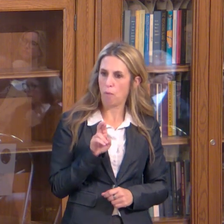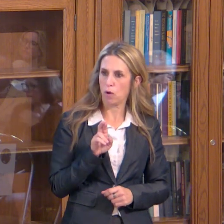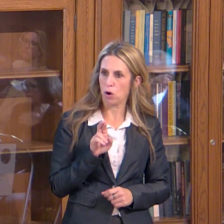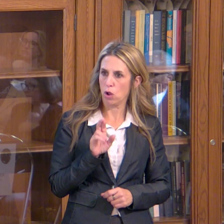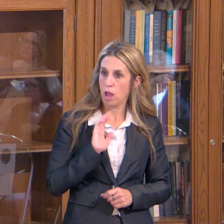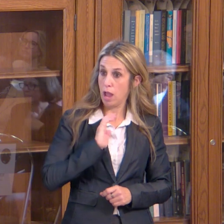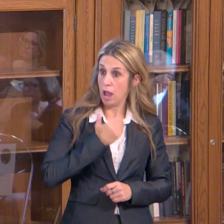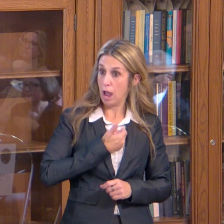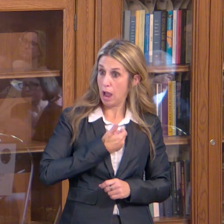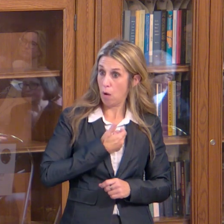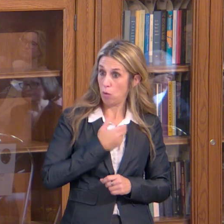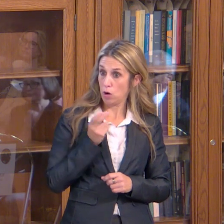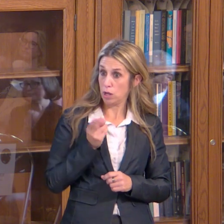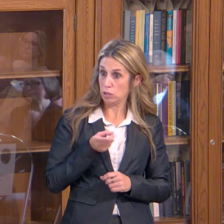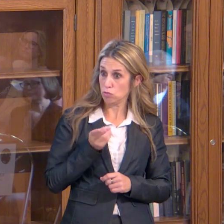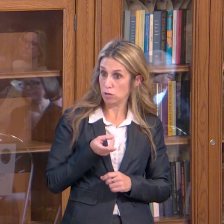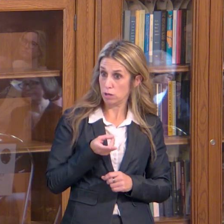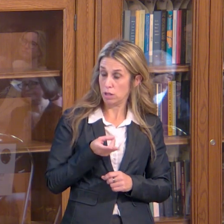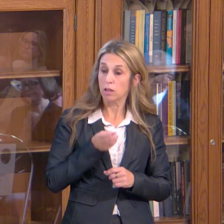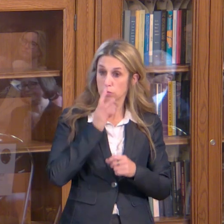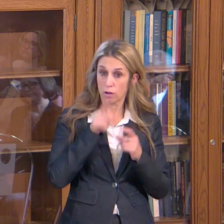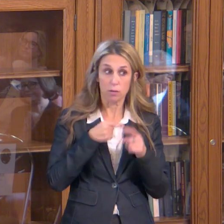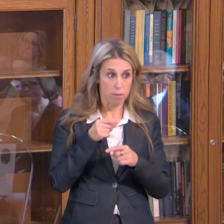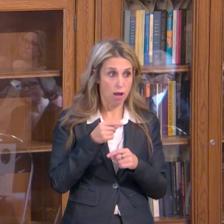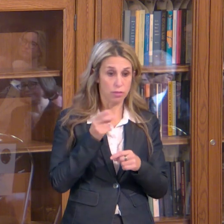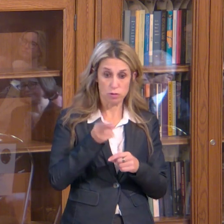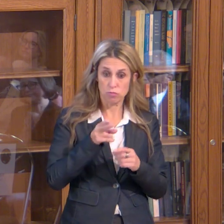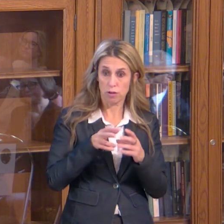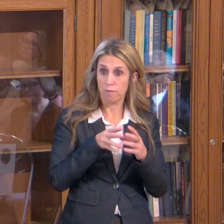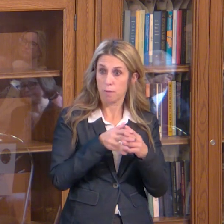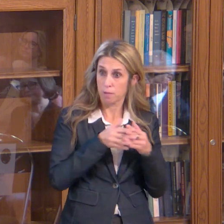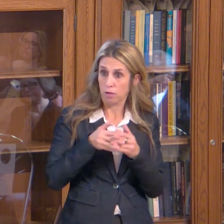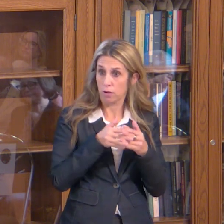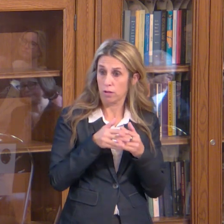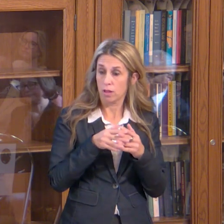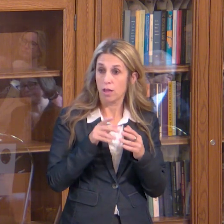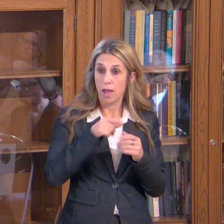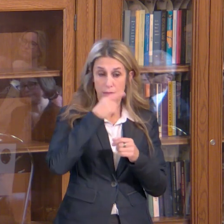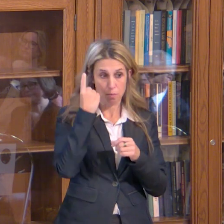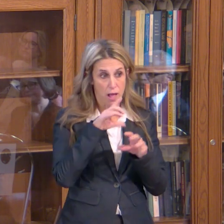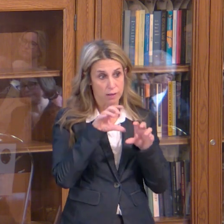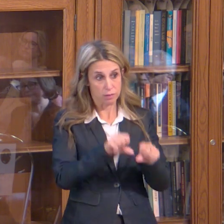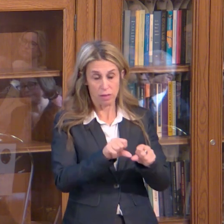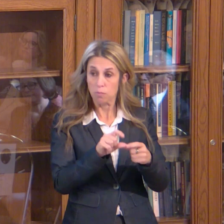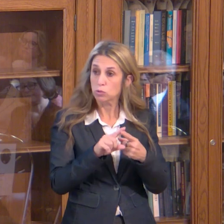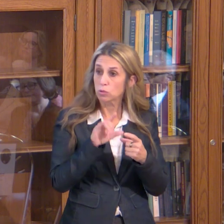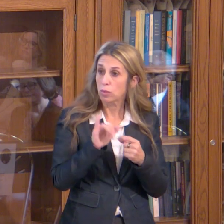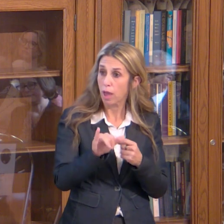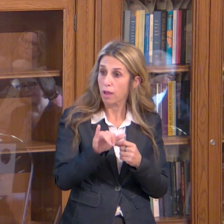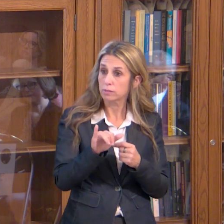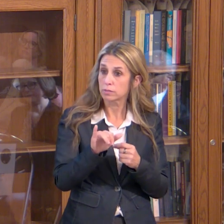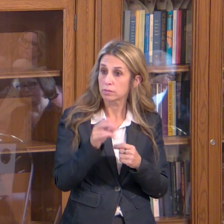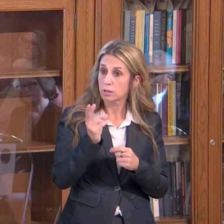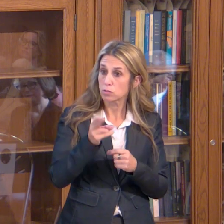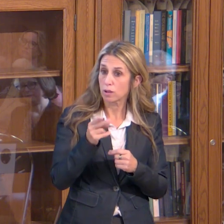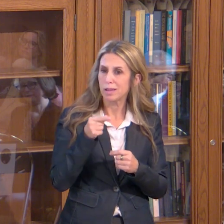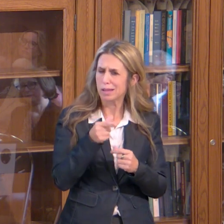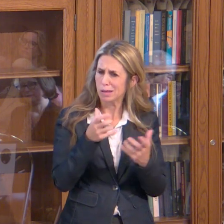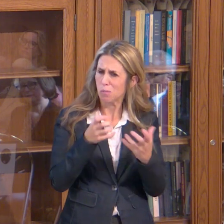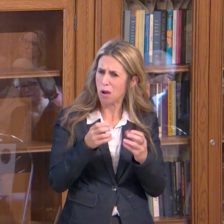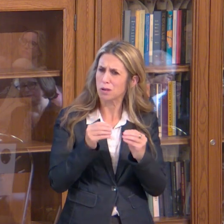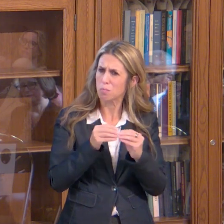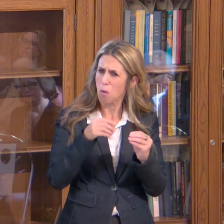that hour is referring to the history of the United States and Black's claim to that history he wanted it more